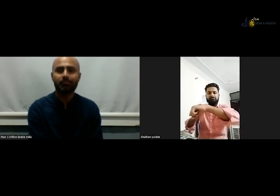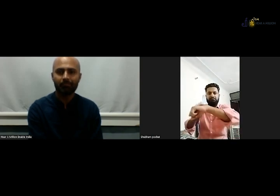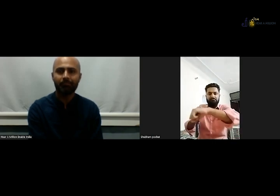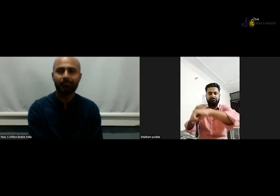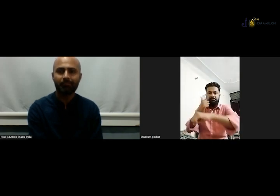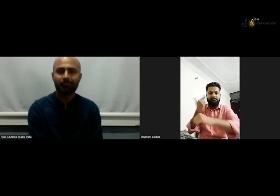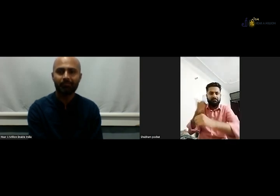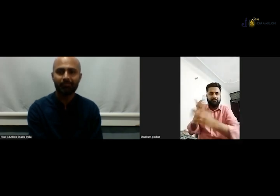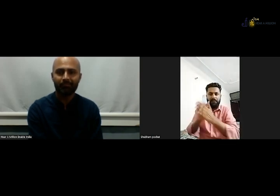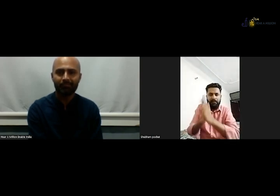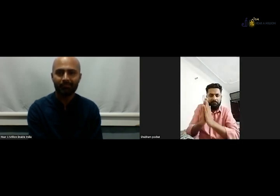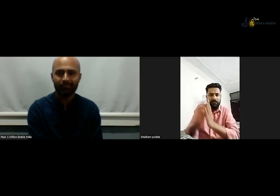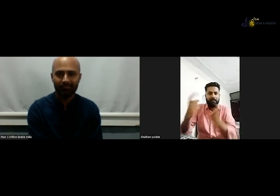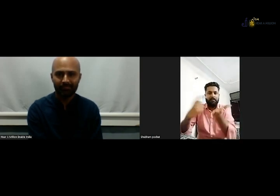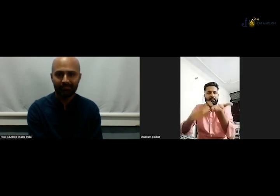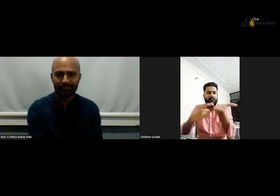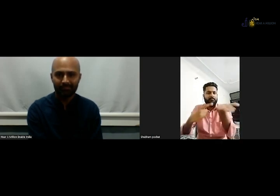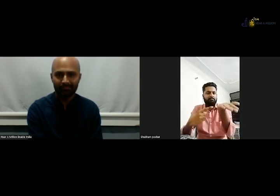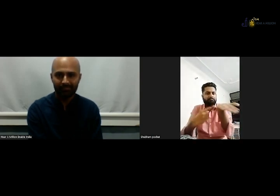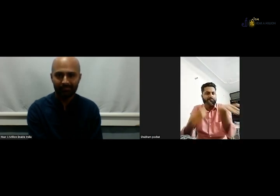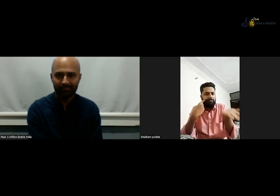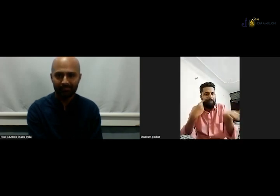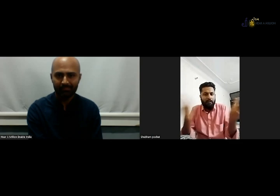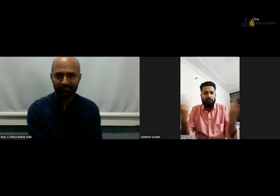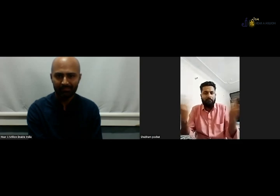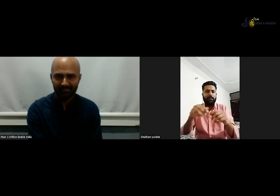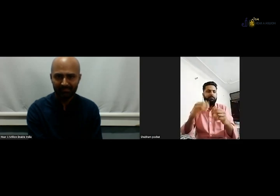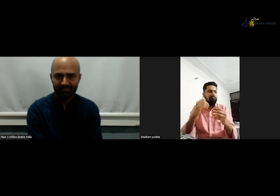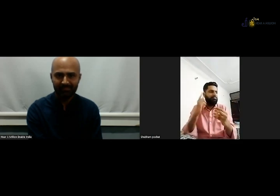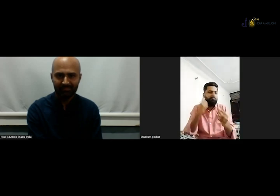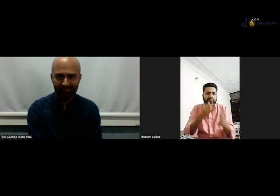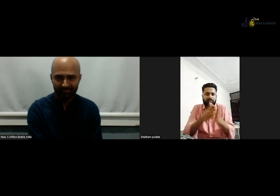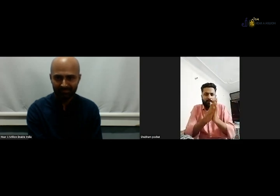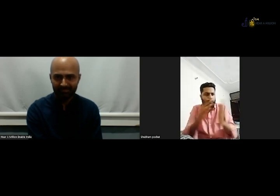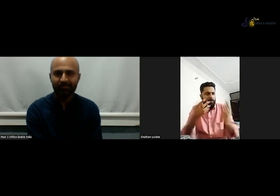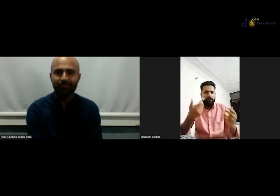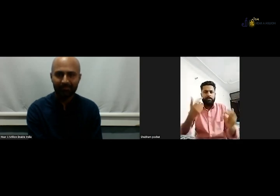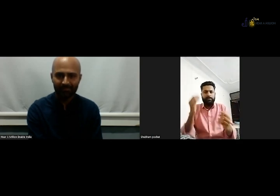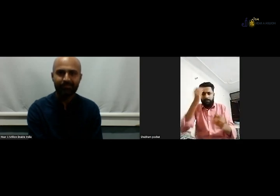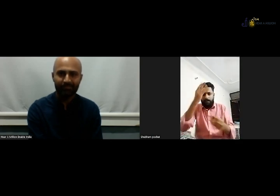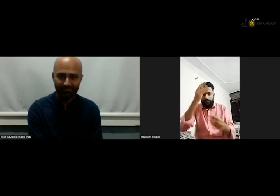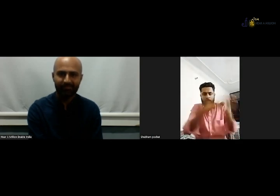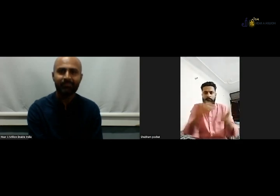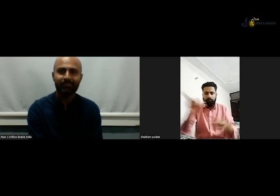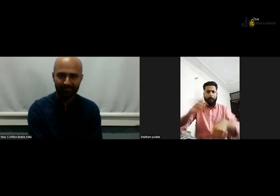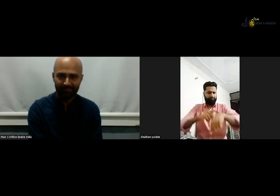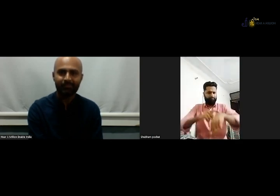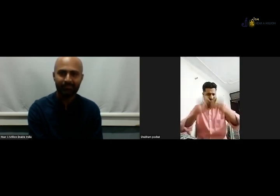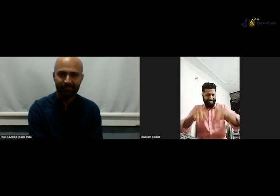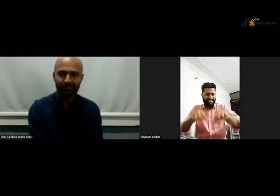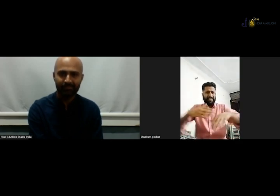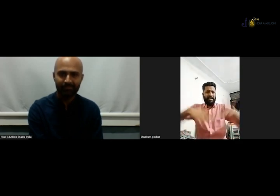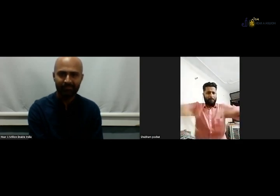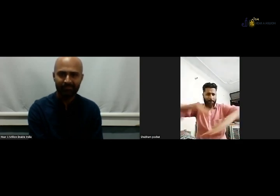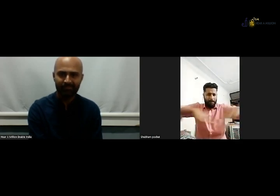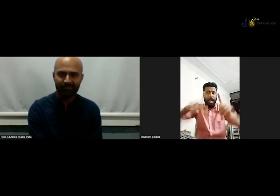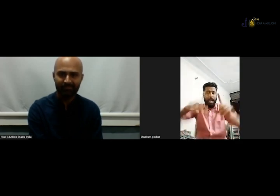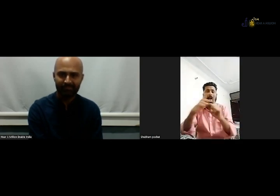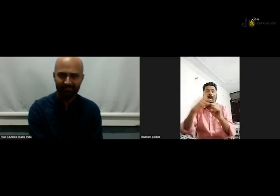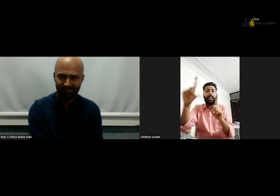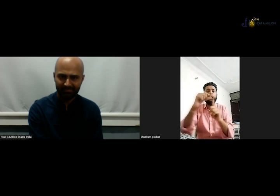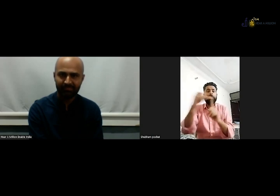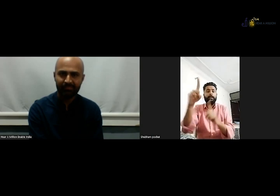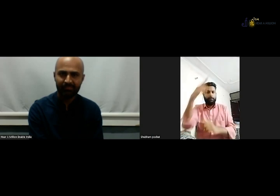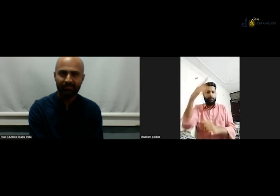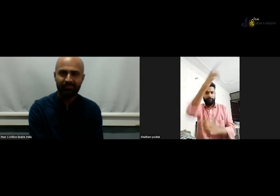secretary went away. So Damni, can you explain me about RTI? There are deaf people. She said, yes, we